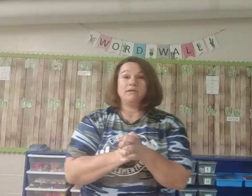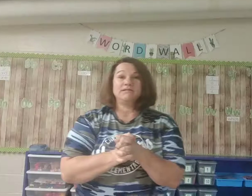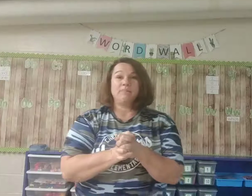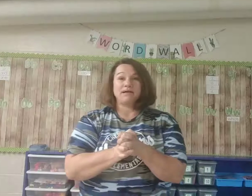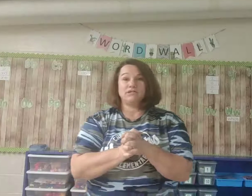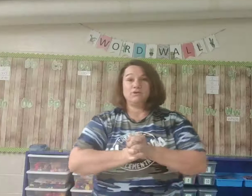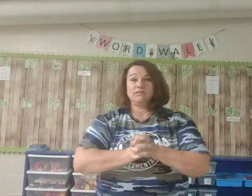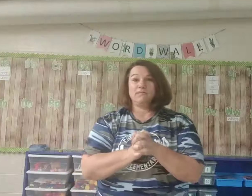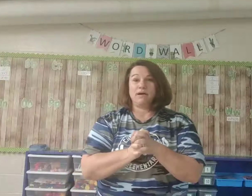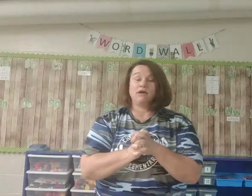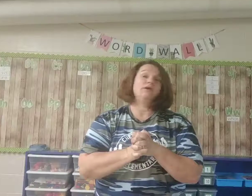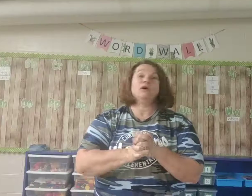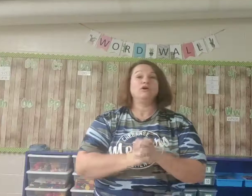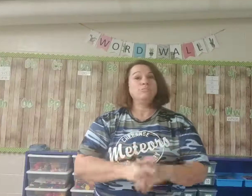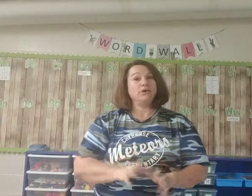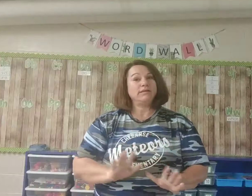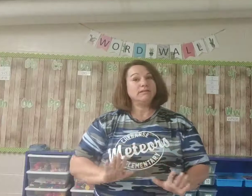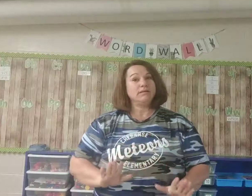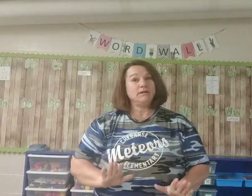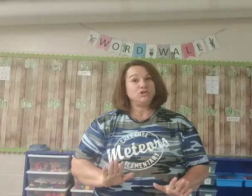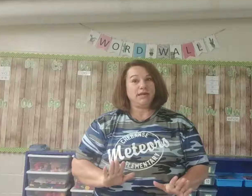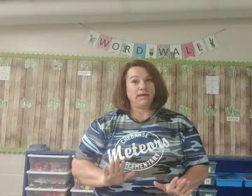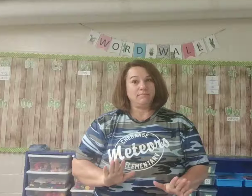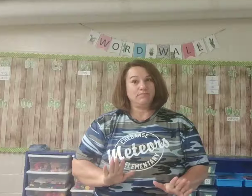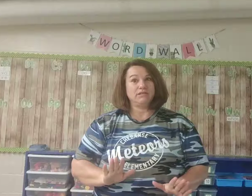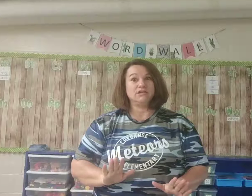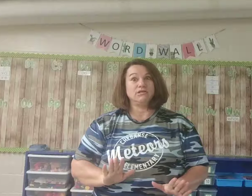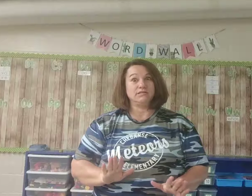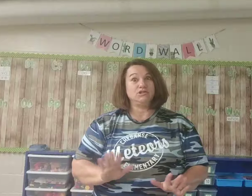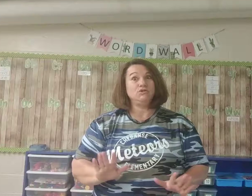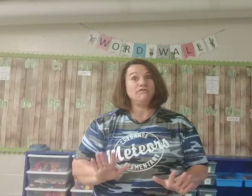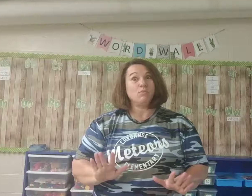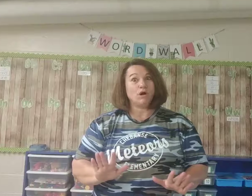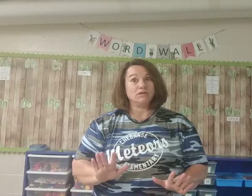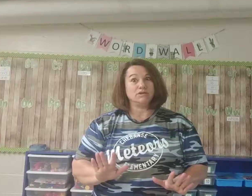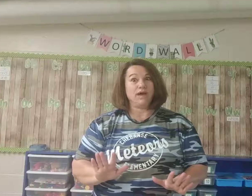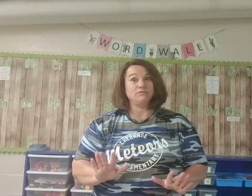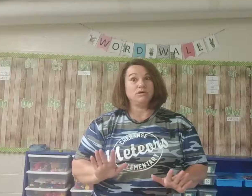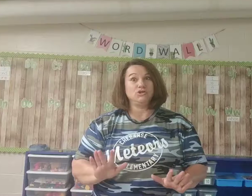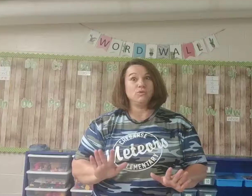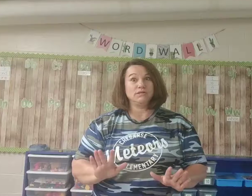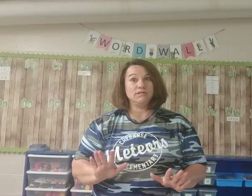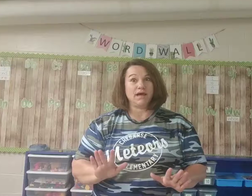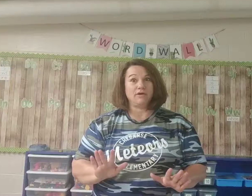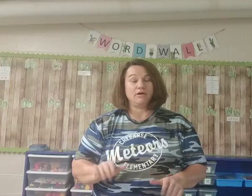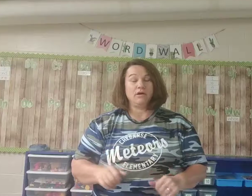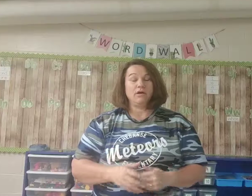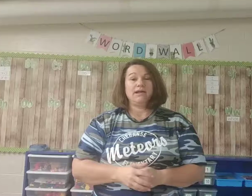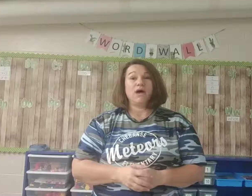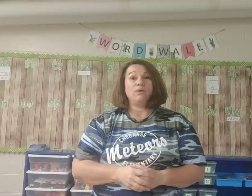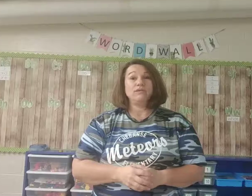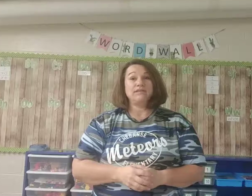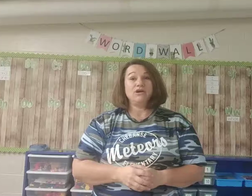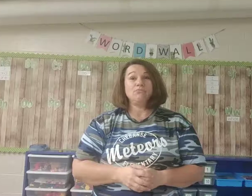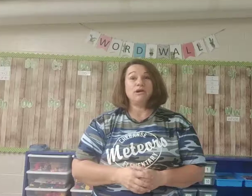going to step back so you can see me better. Good morning's a little bit tricky. It's two different words, so we have to put two words together. Now, when we say good morning,